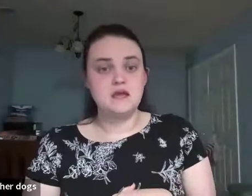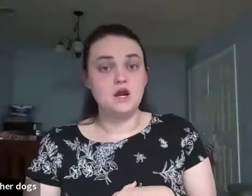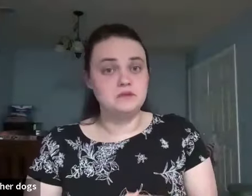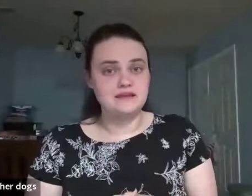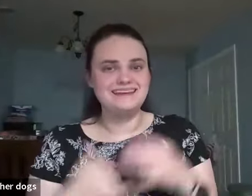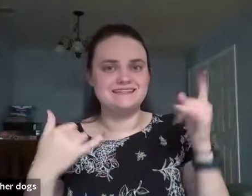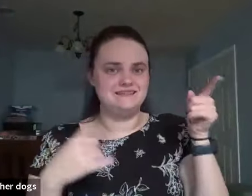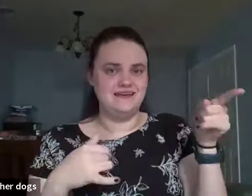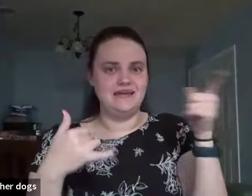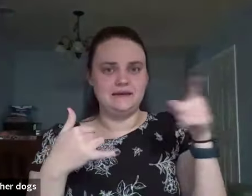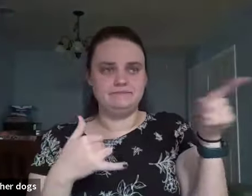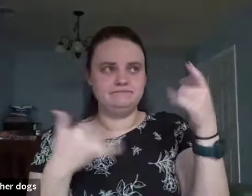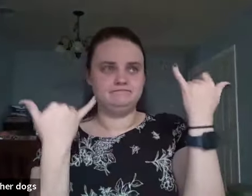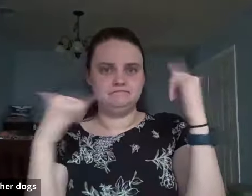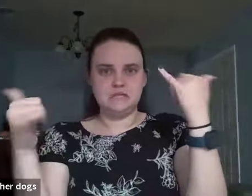they are playing is they play.